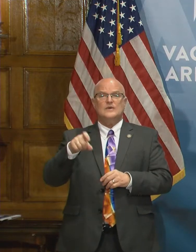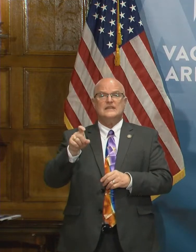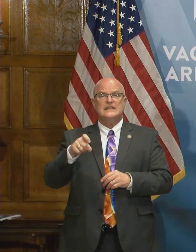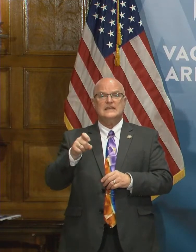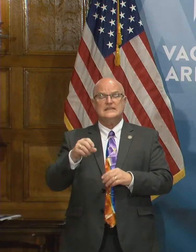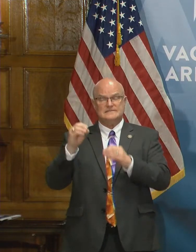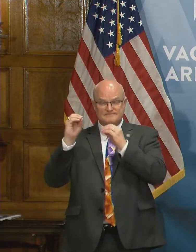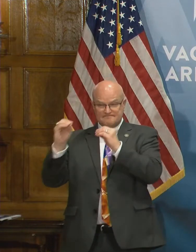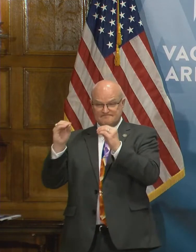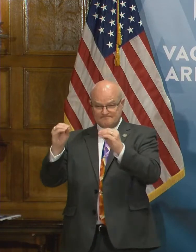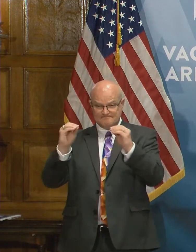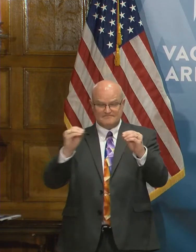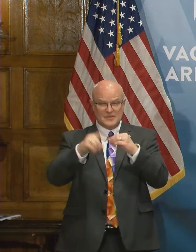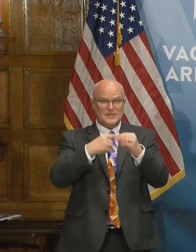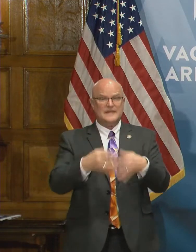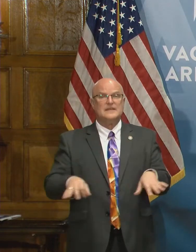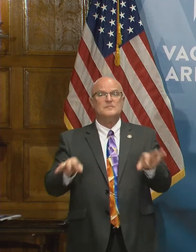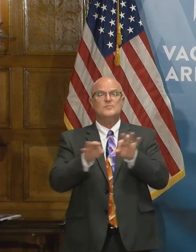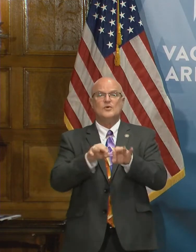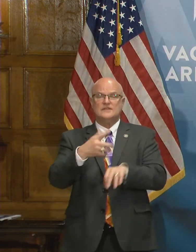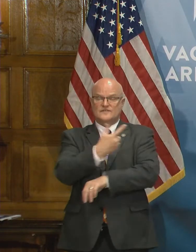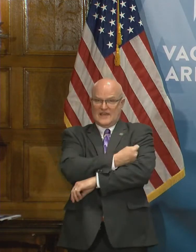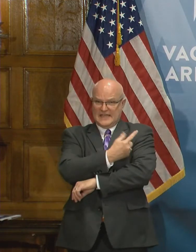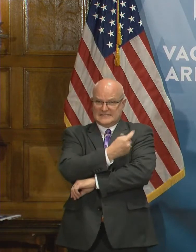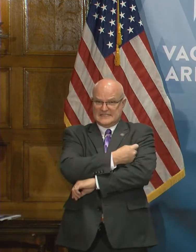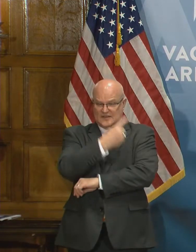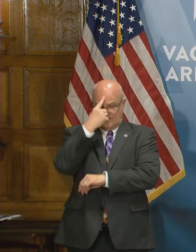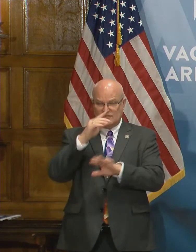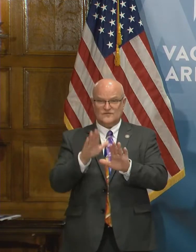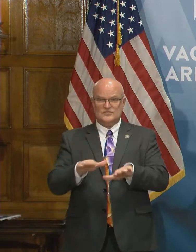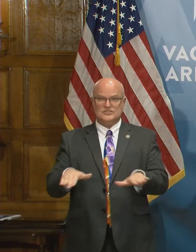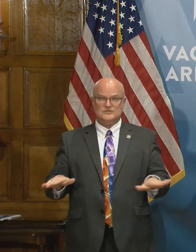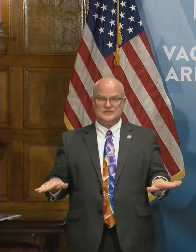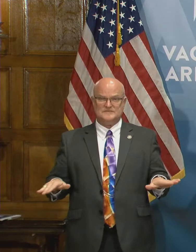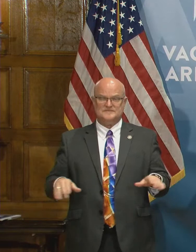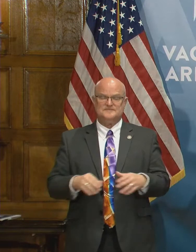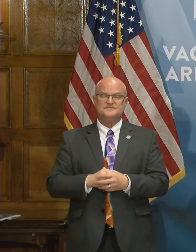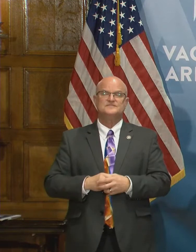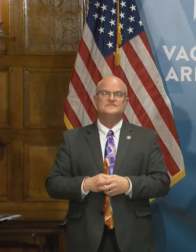to educate parents about the importance of these vaccines for children.